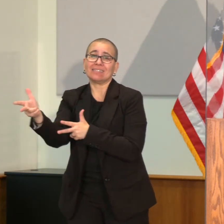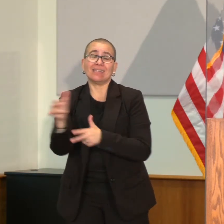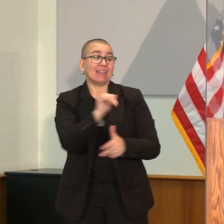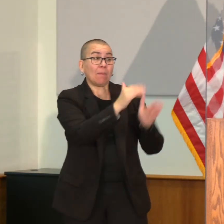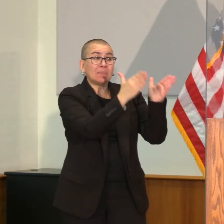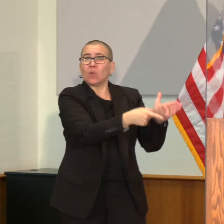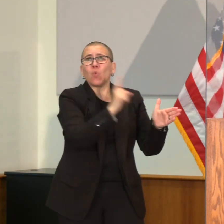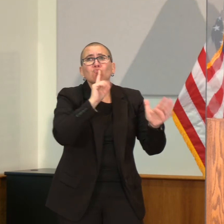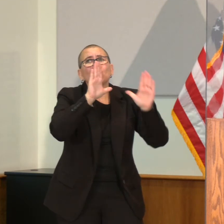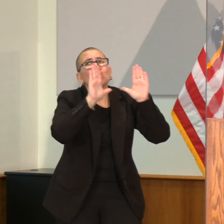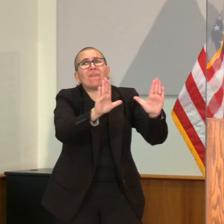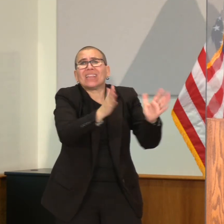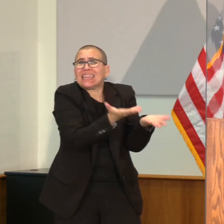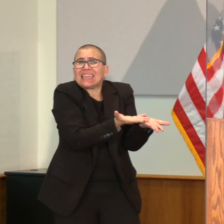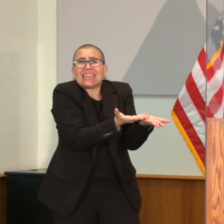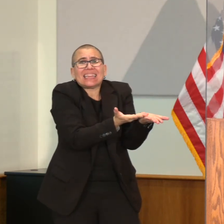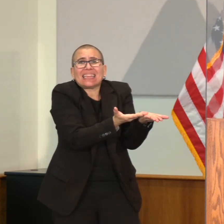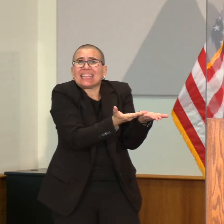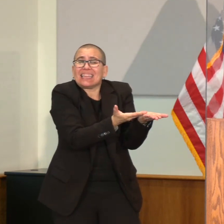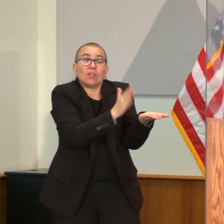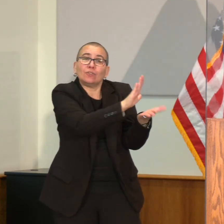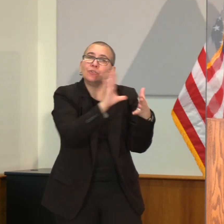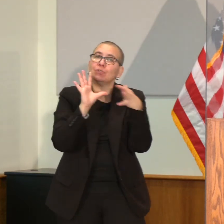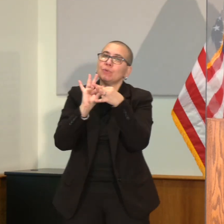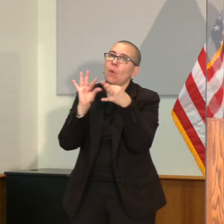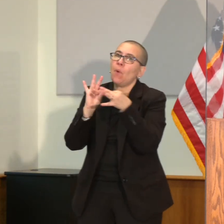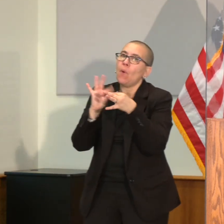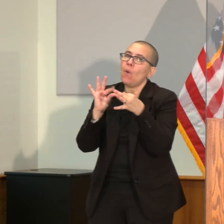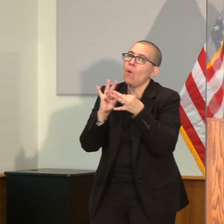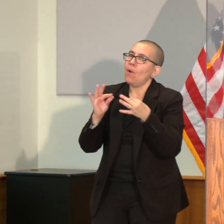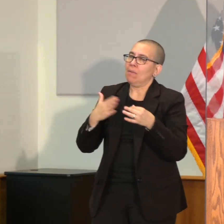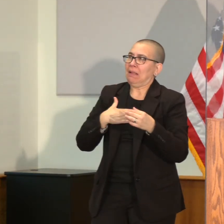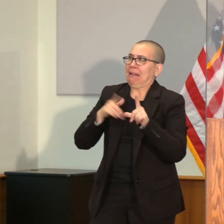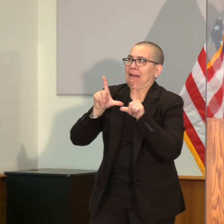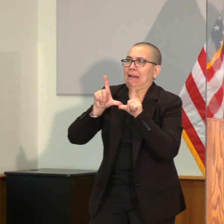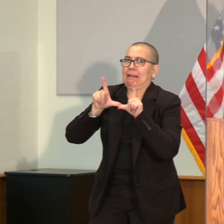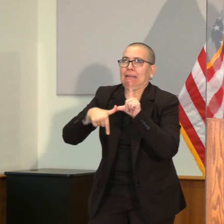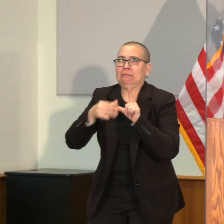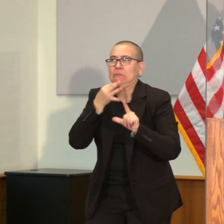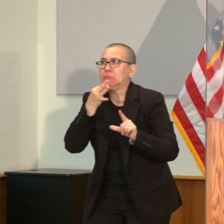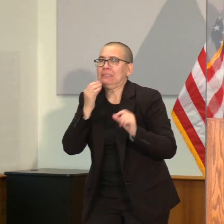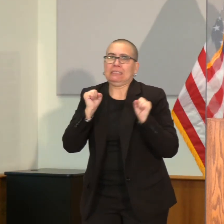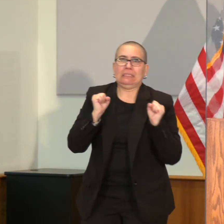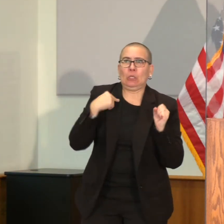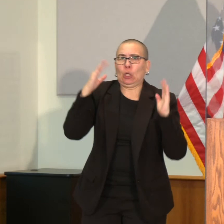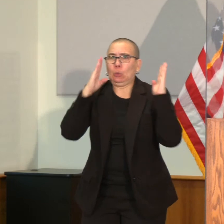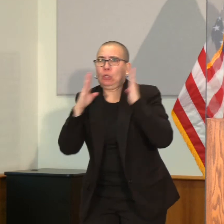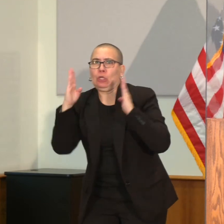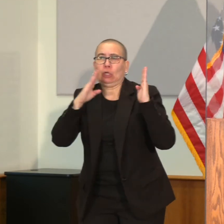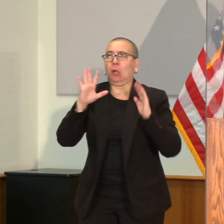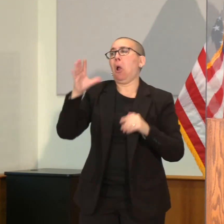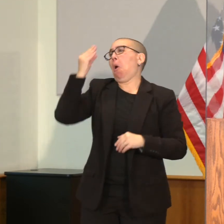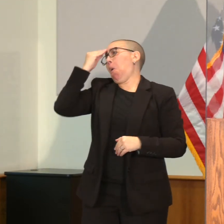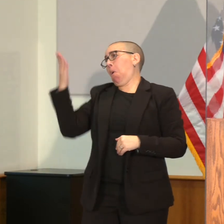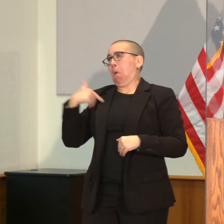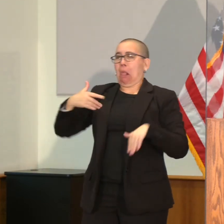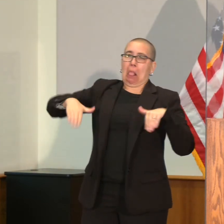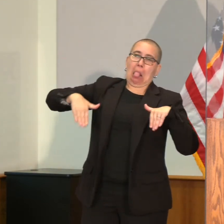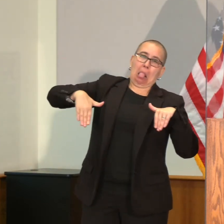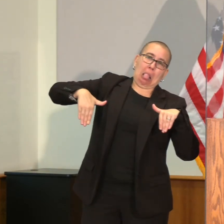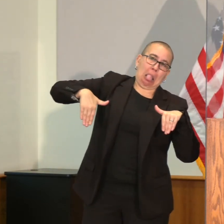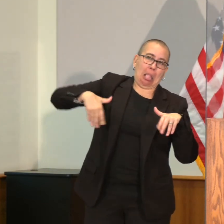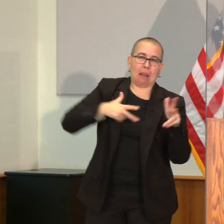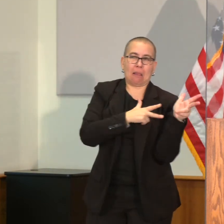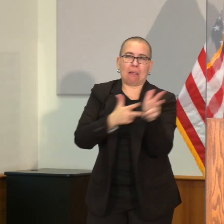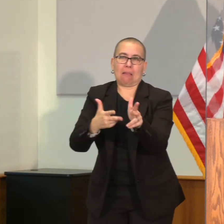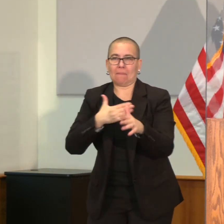smile out of just hearing that story. And that's why police accountability is important. And so following the